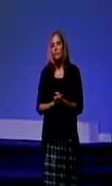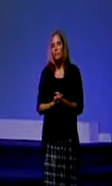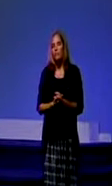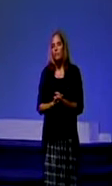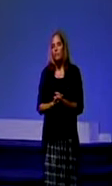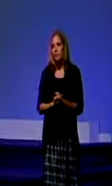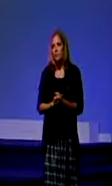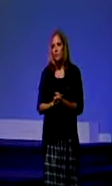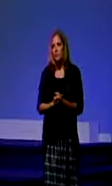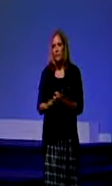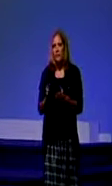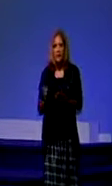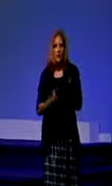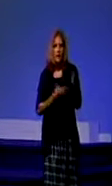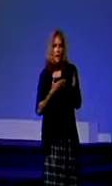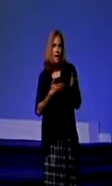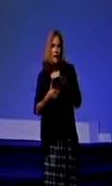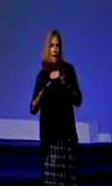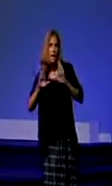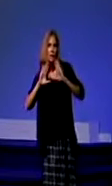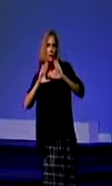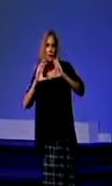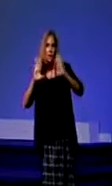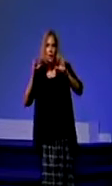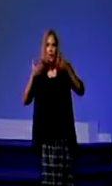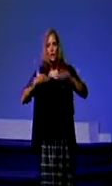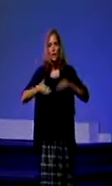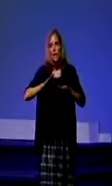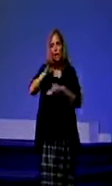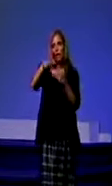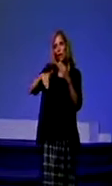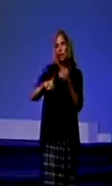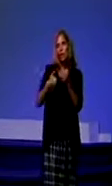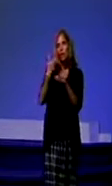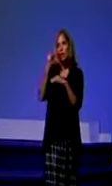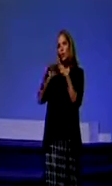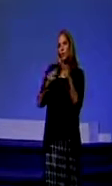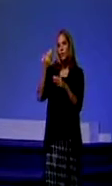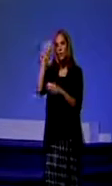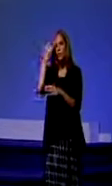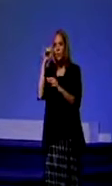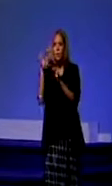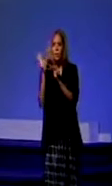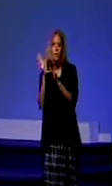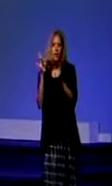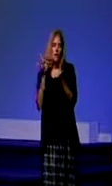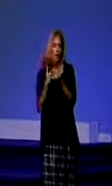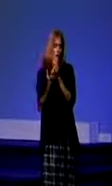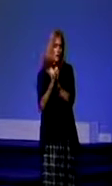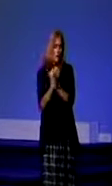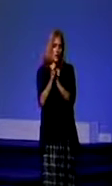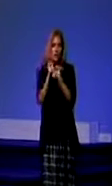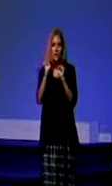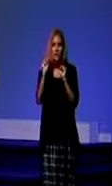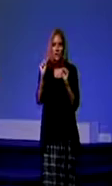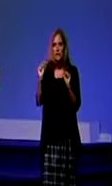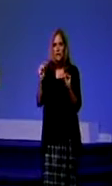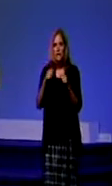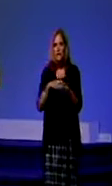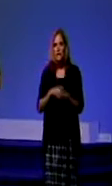us. Sing it out to let all the world know that